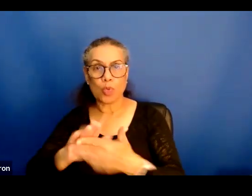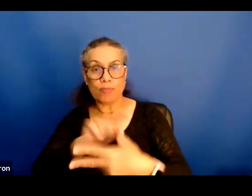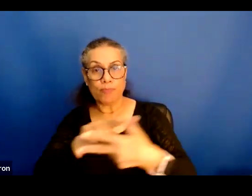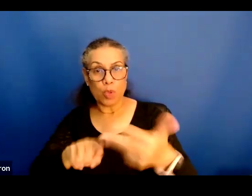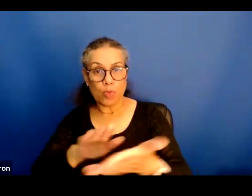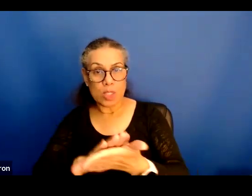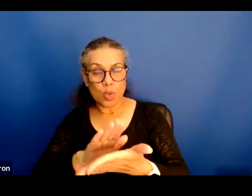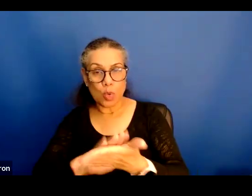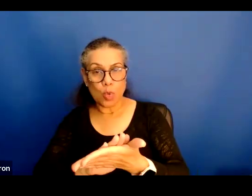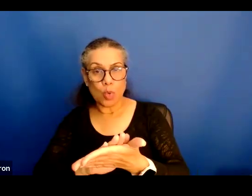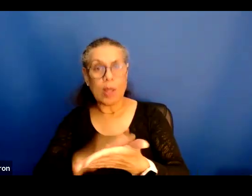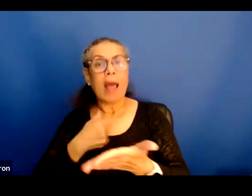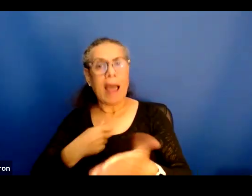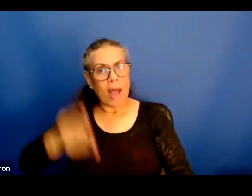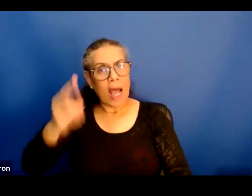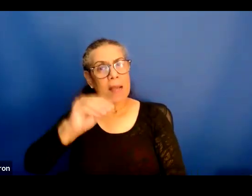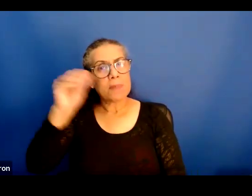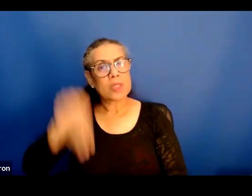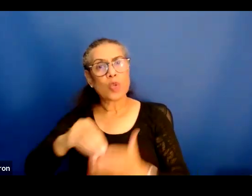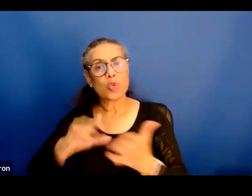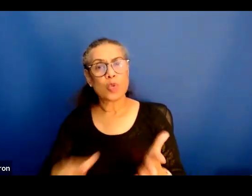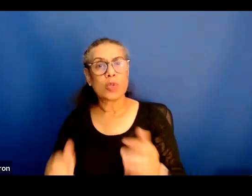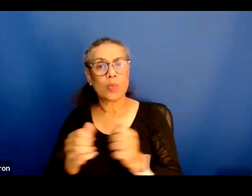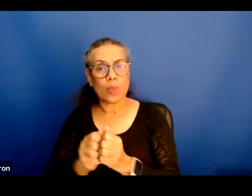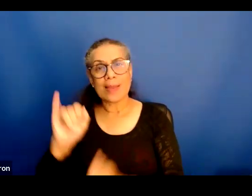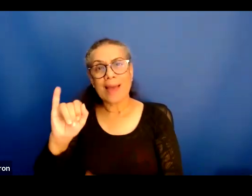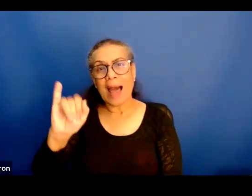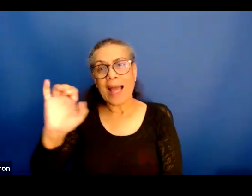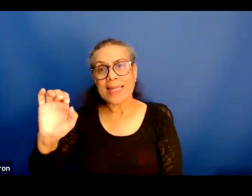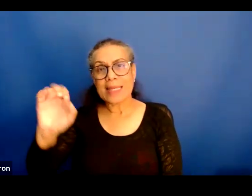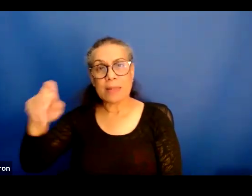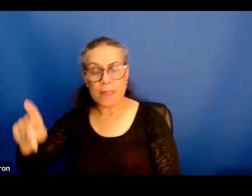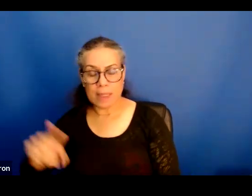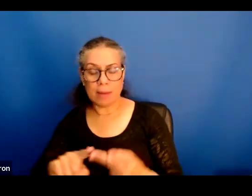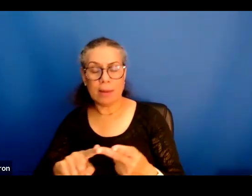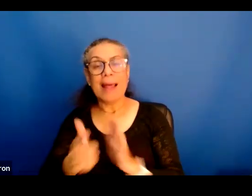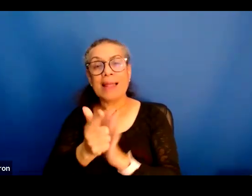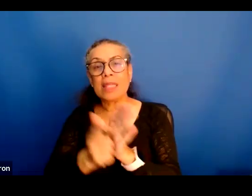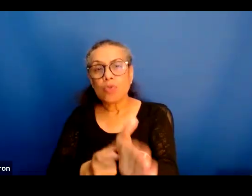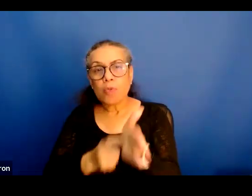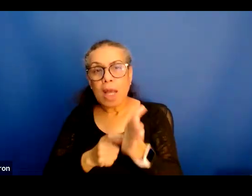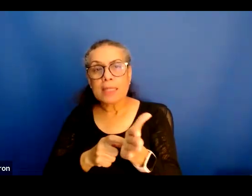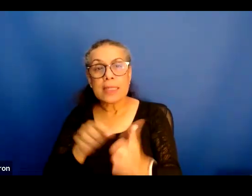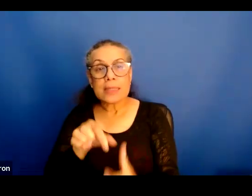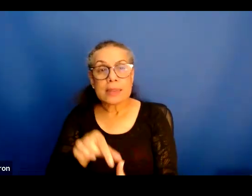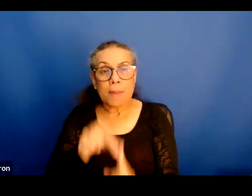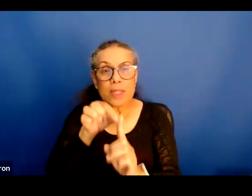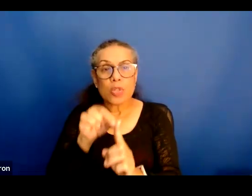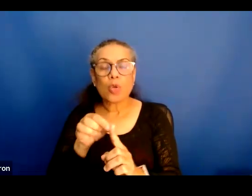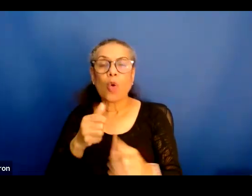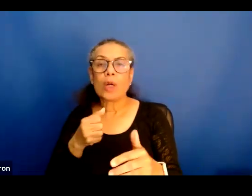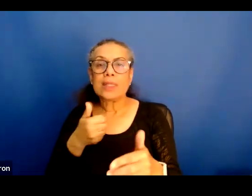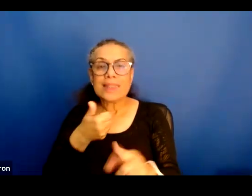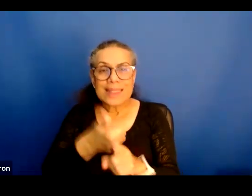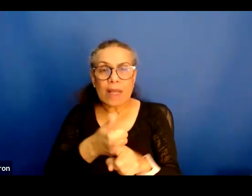serve a disproportionately high number of students with high IEPs, legally require specialized or self-contained settings